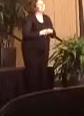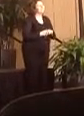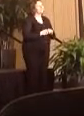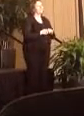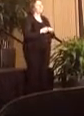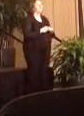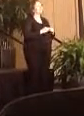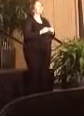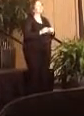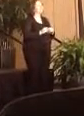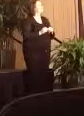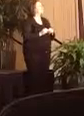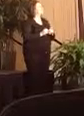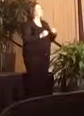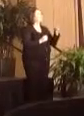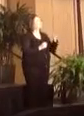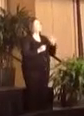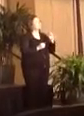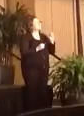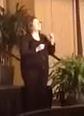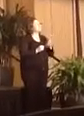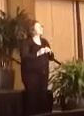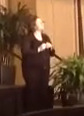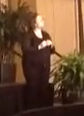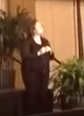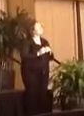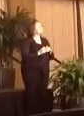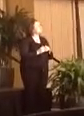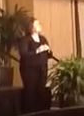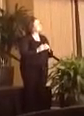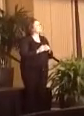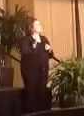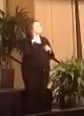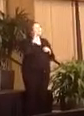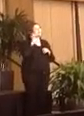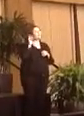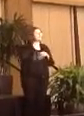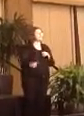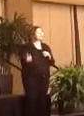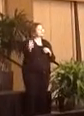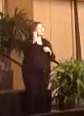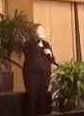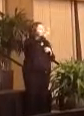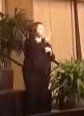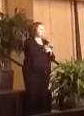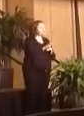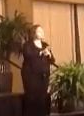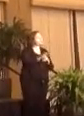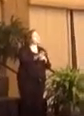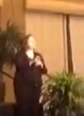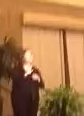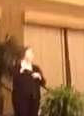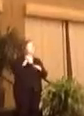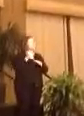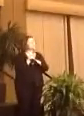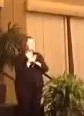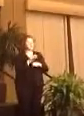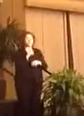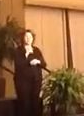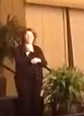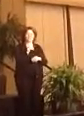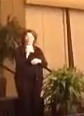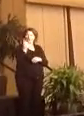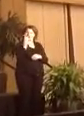In the back there, yeah. Hi, I was just wondering, since I know you've traveled a lot because of your YouTube videos and job and yoga or something